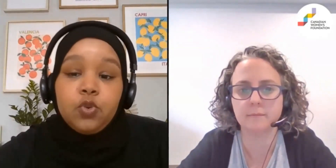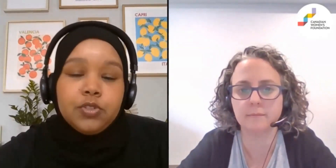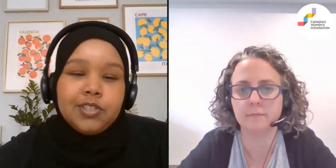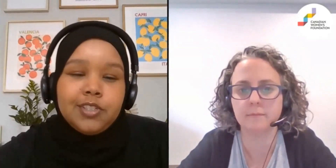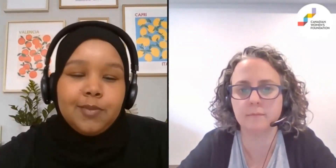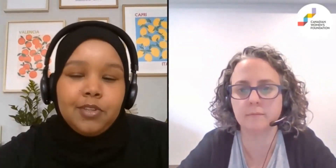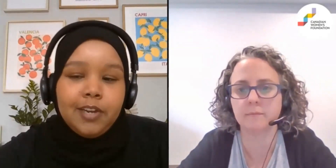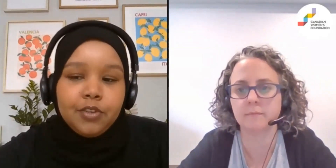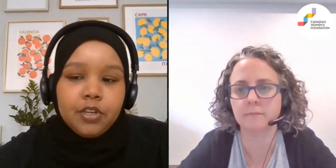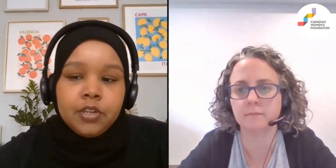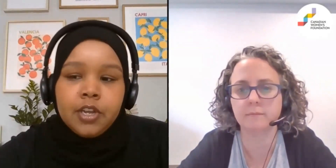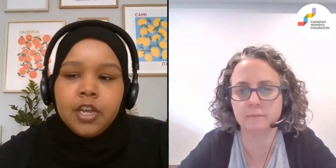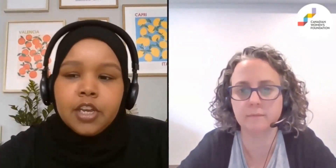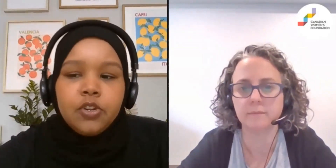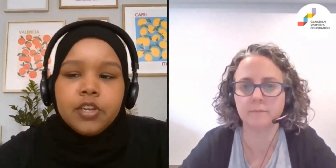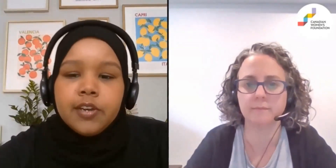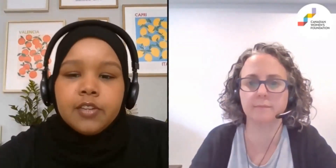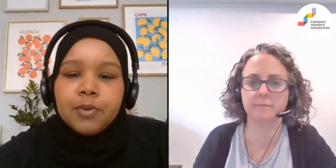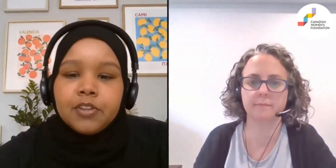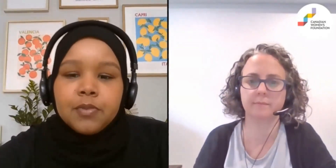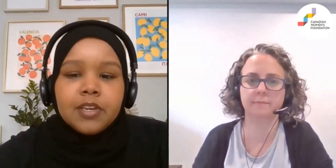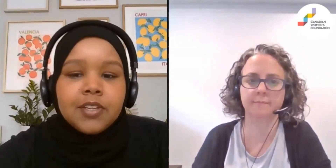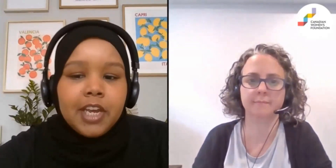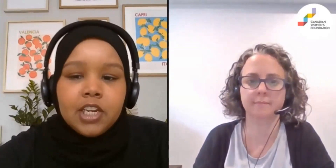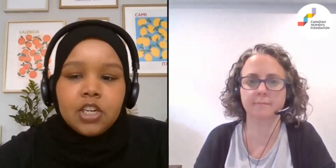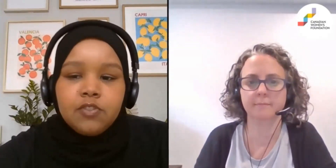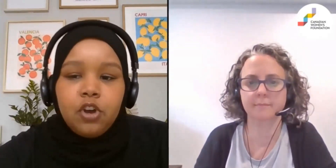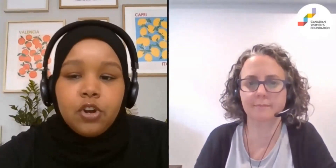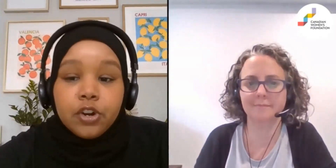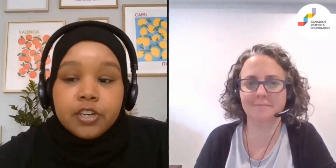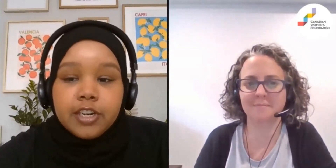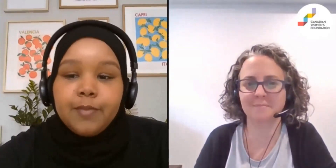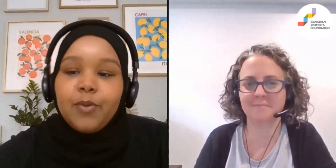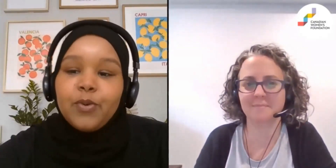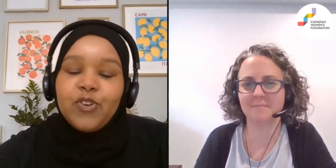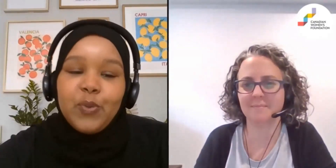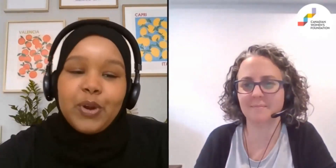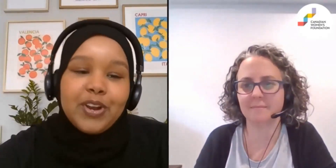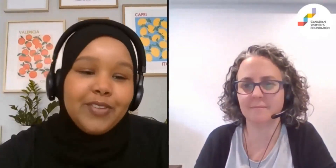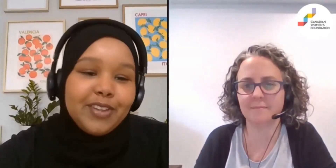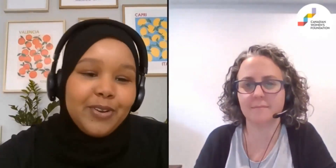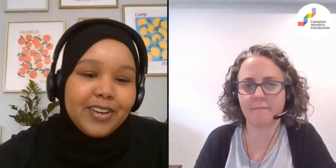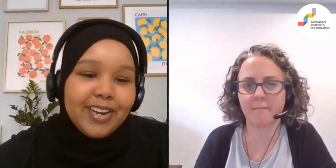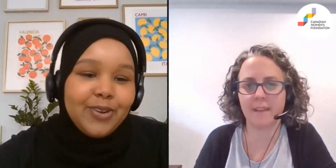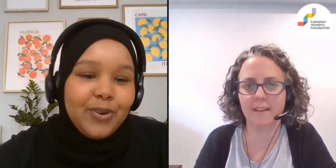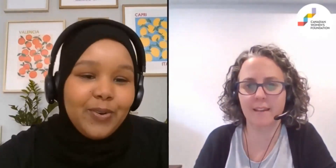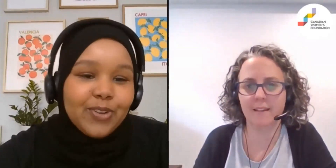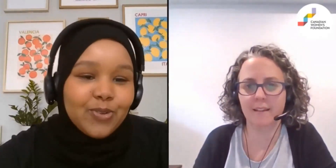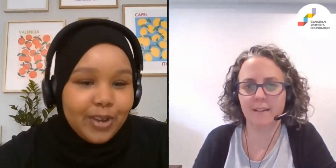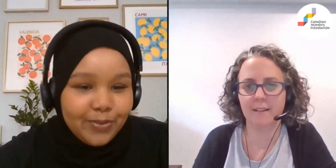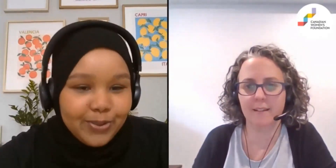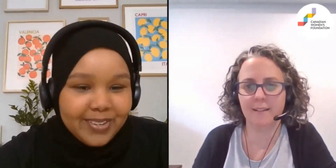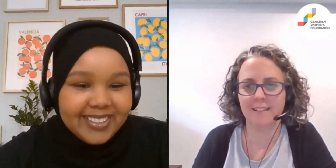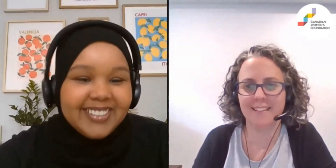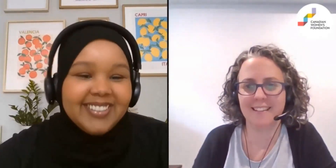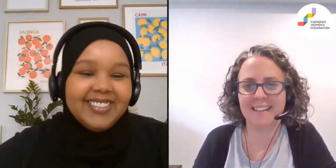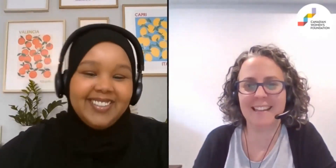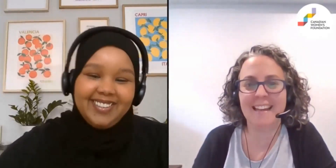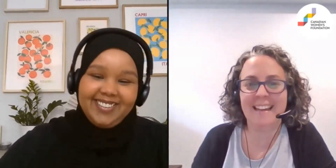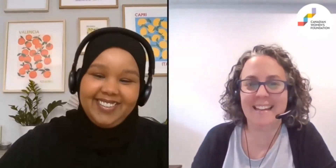journey towards a sustainable livelihood. Can you tell us about some of the exciting initiatives on our team that we're currently working on this area? And I know there's quite a